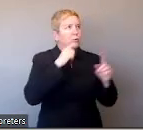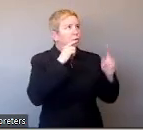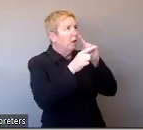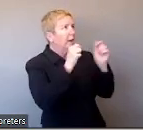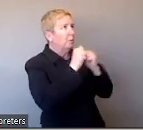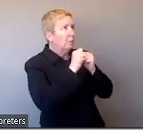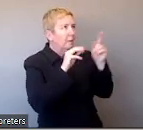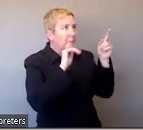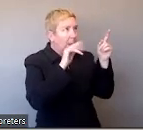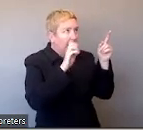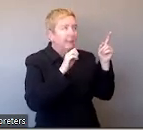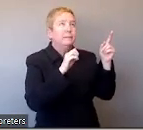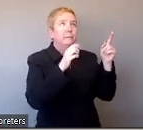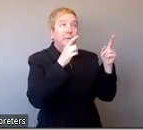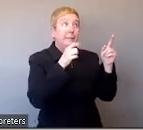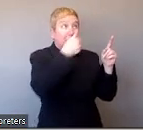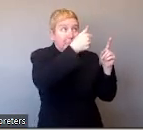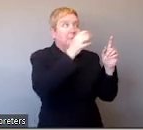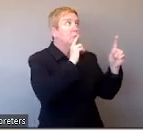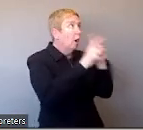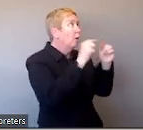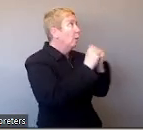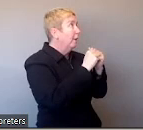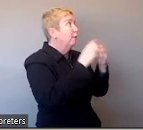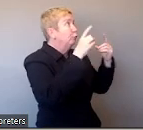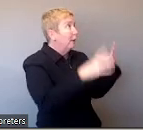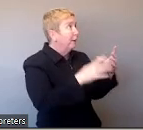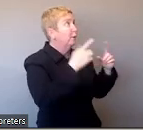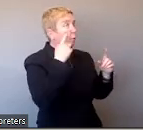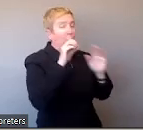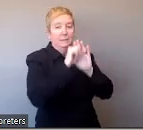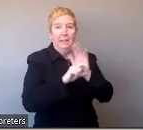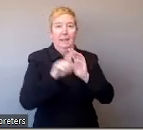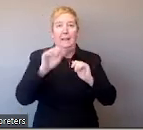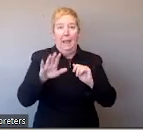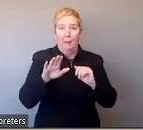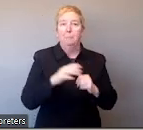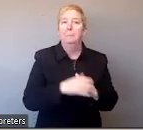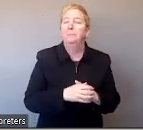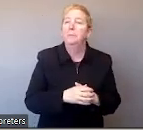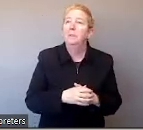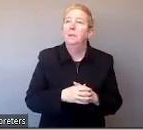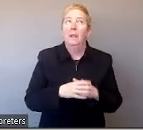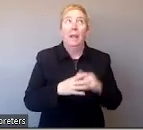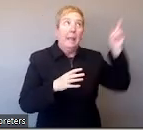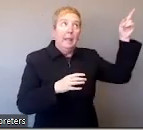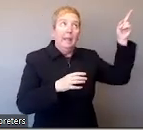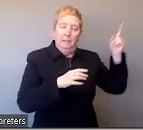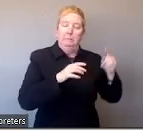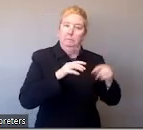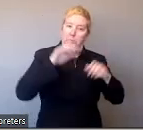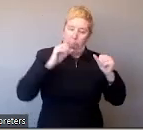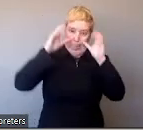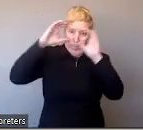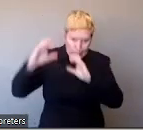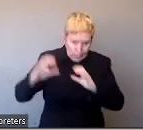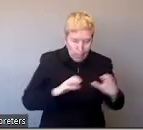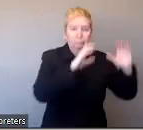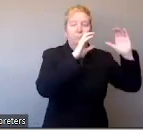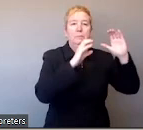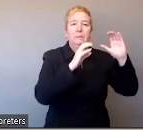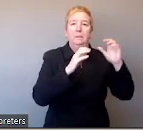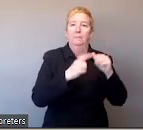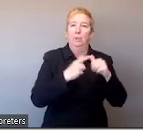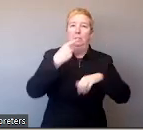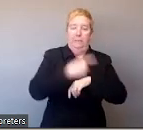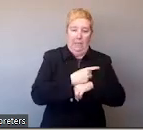of our lab, our state lab, who was staying up late into the night to confirm the testing on our first 4